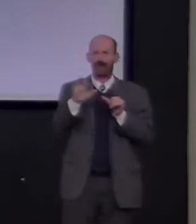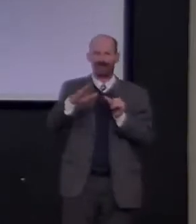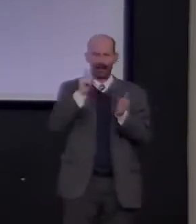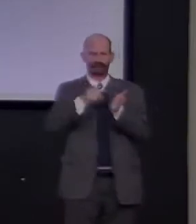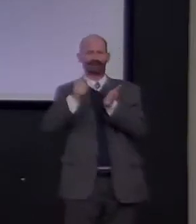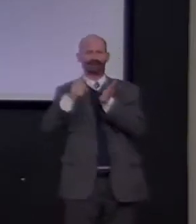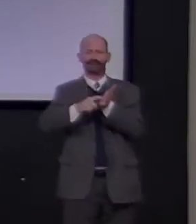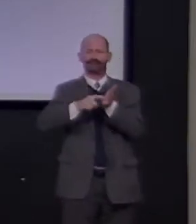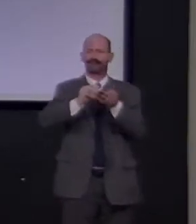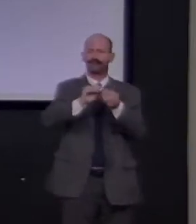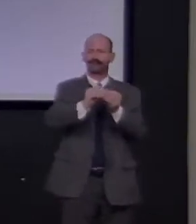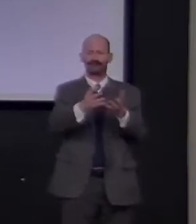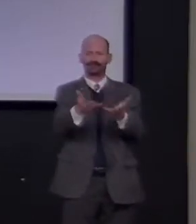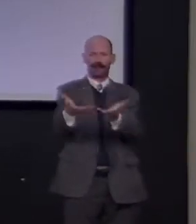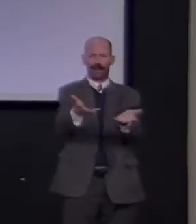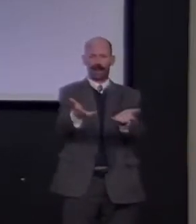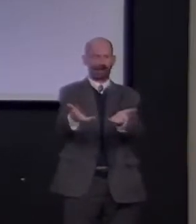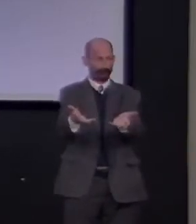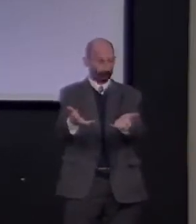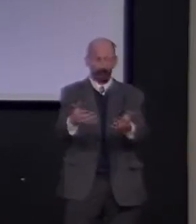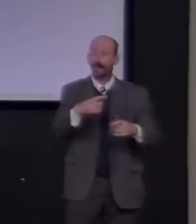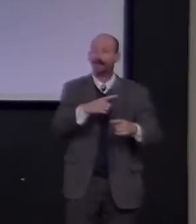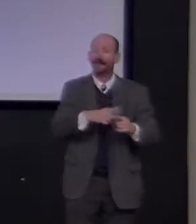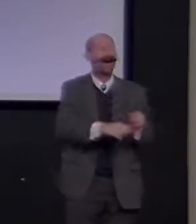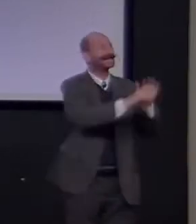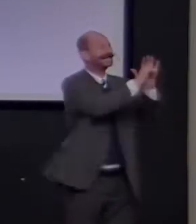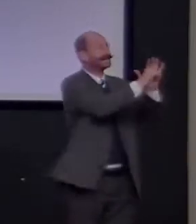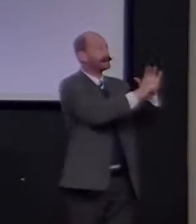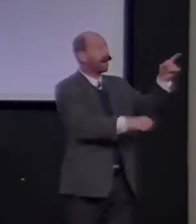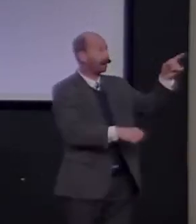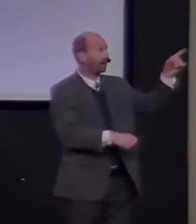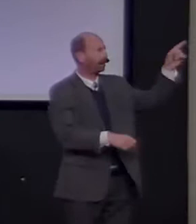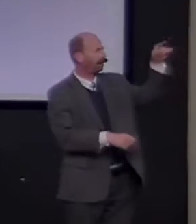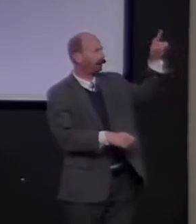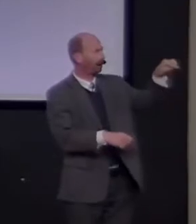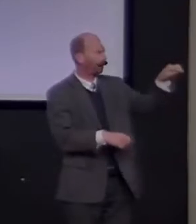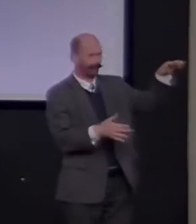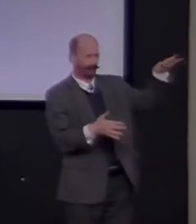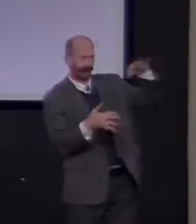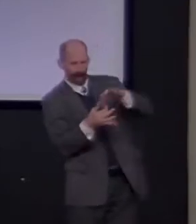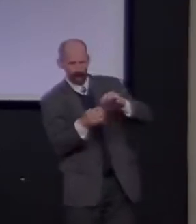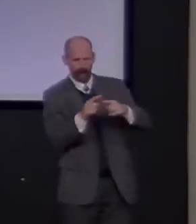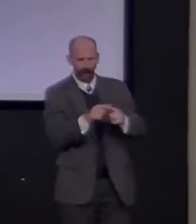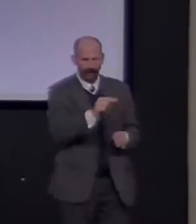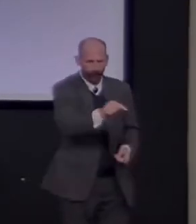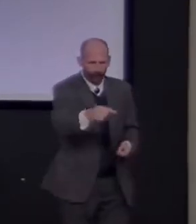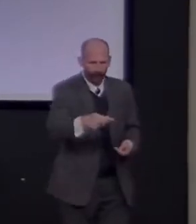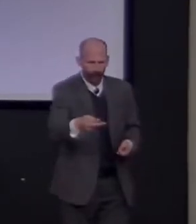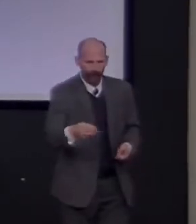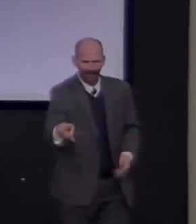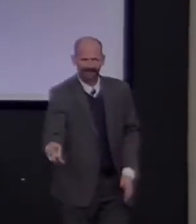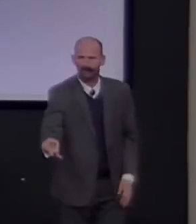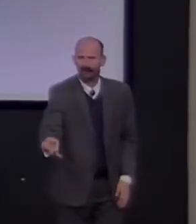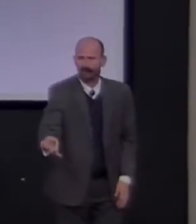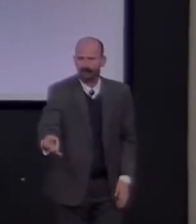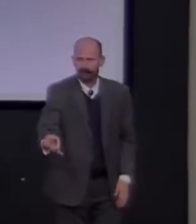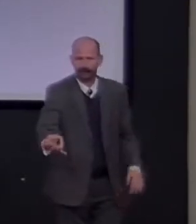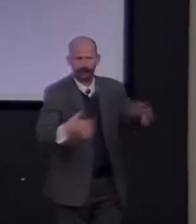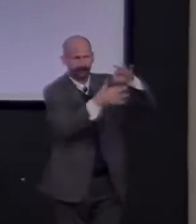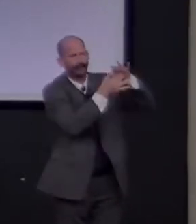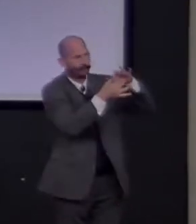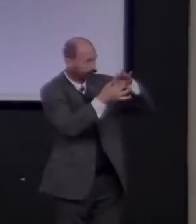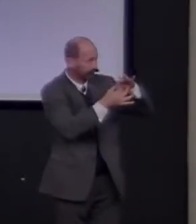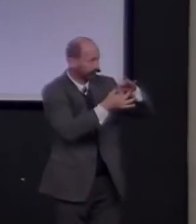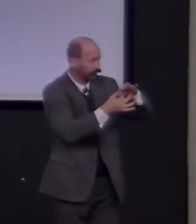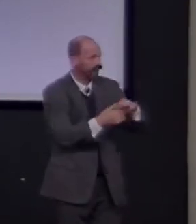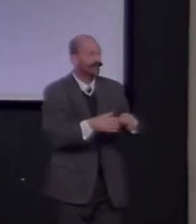number symbols, we simply attach their arbitrary shapes to the relevant non-symbolic quantity representation. So the argument is that we